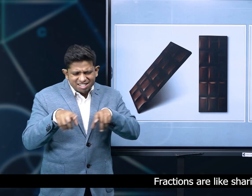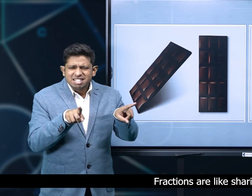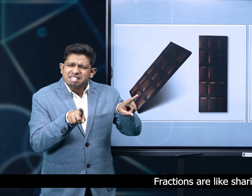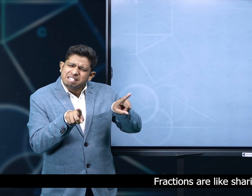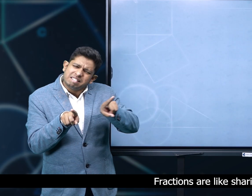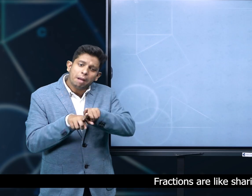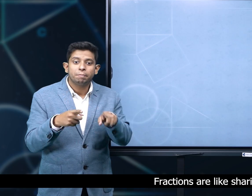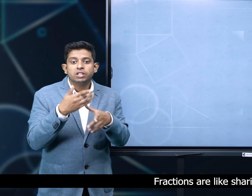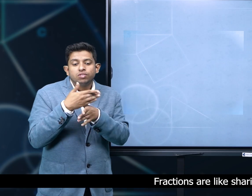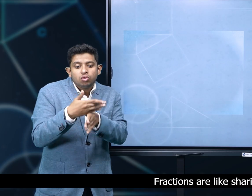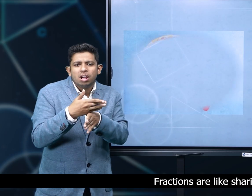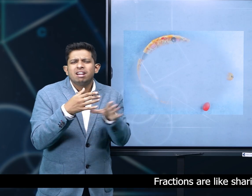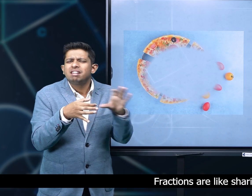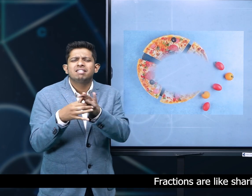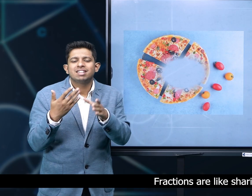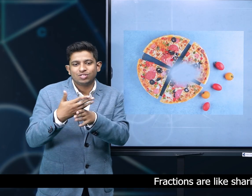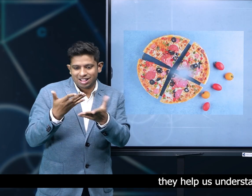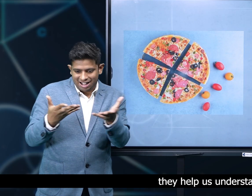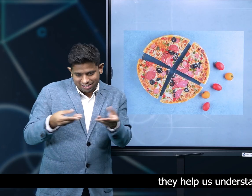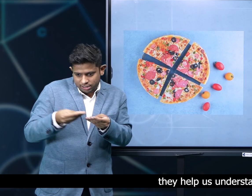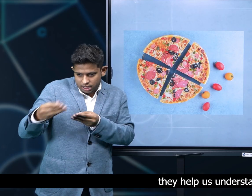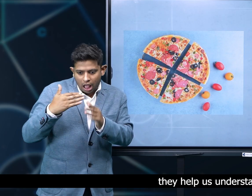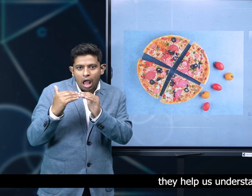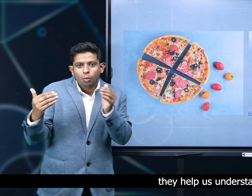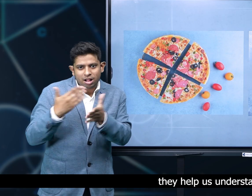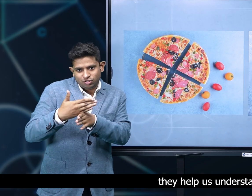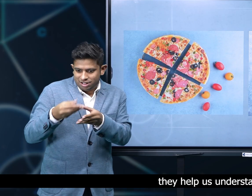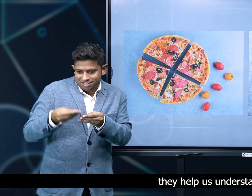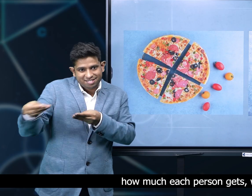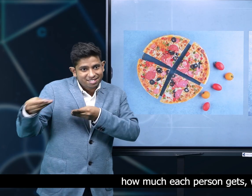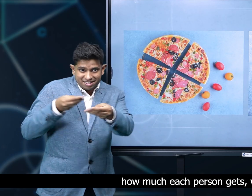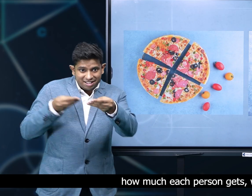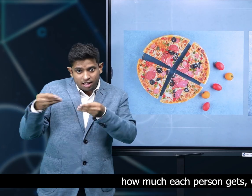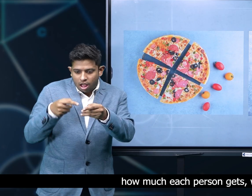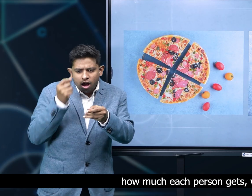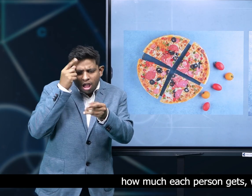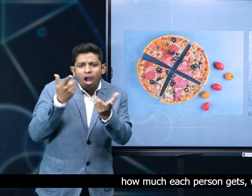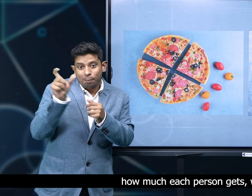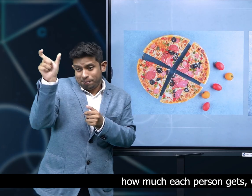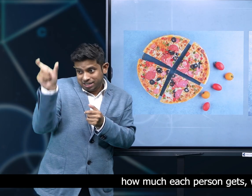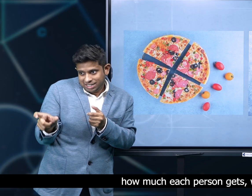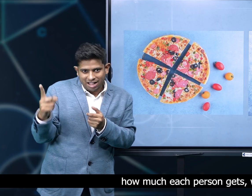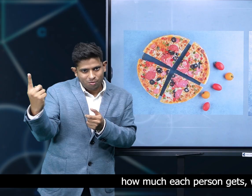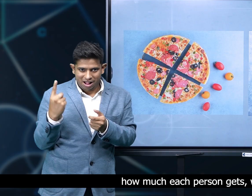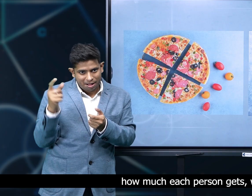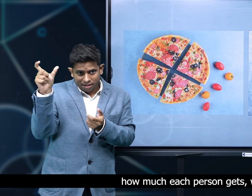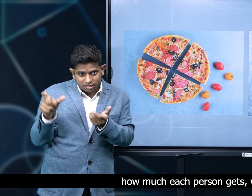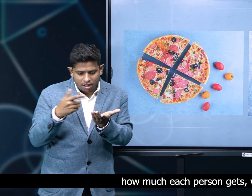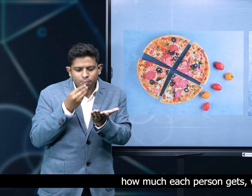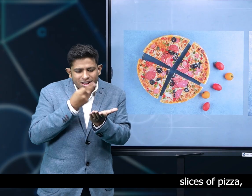Fractions are like sharing. They help us understand how much each person gets, whether it's